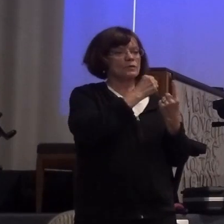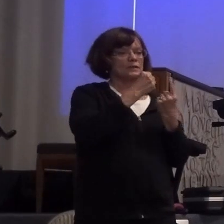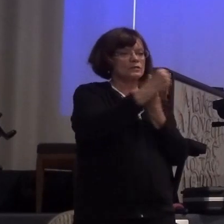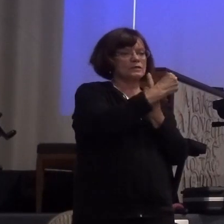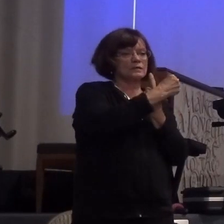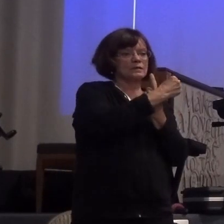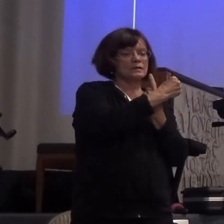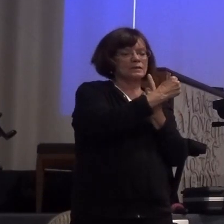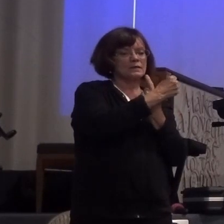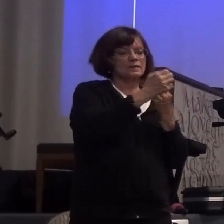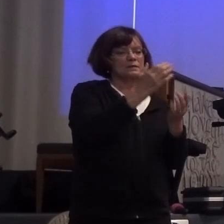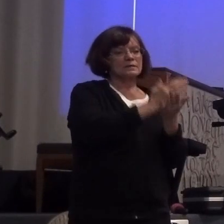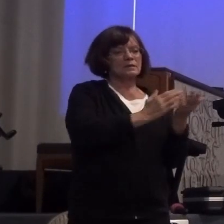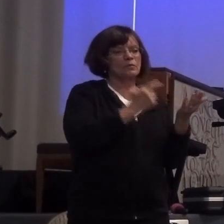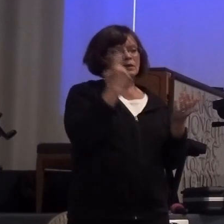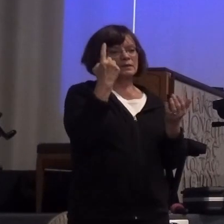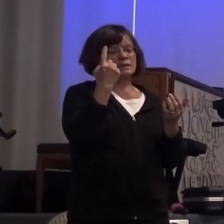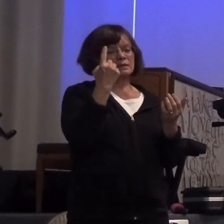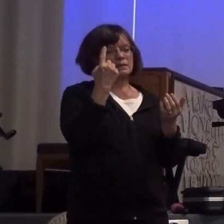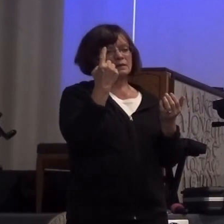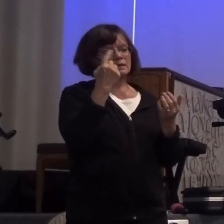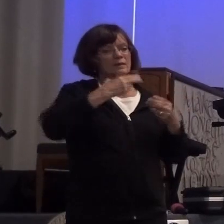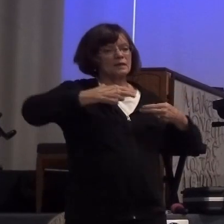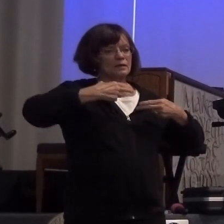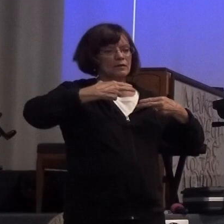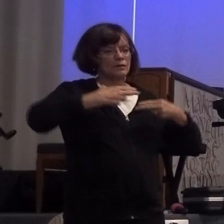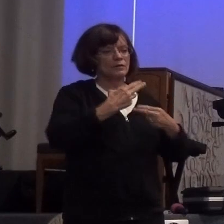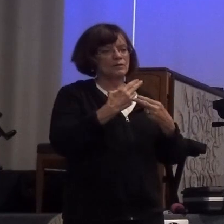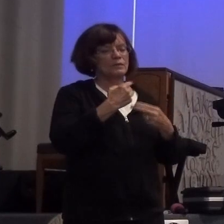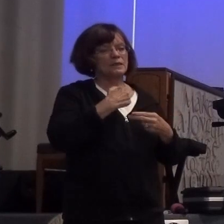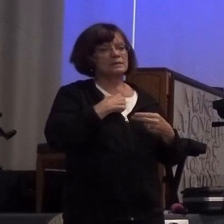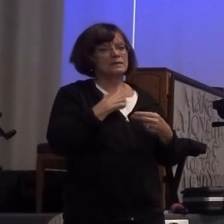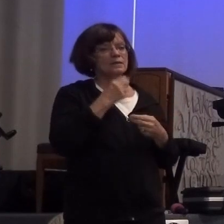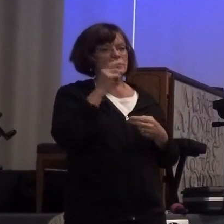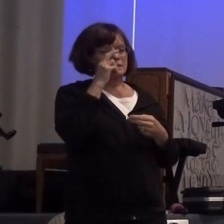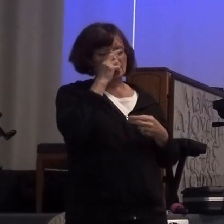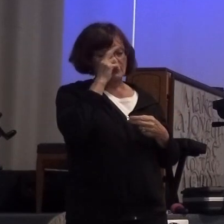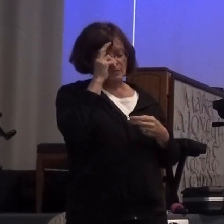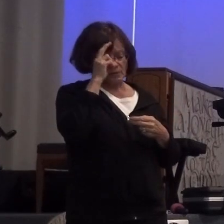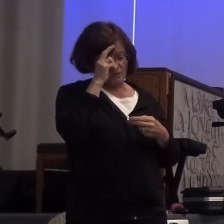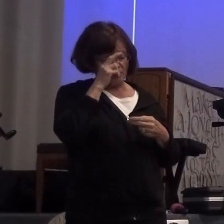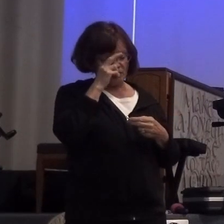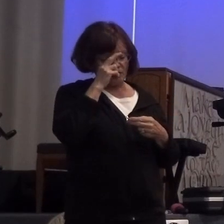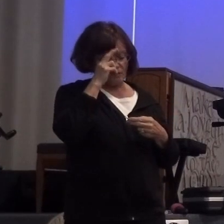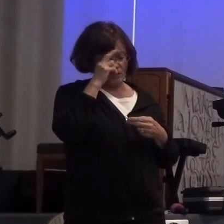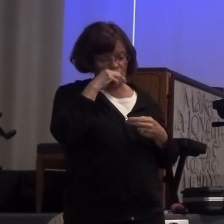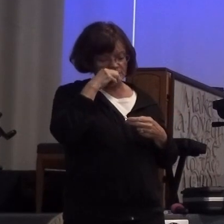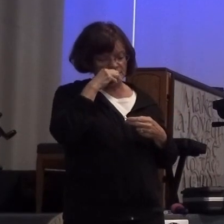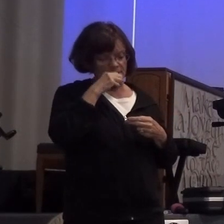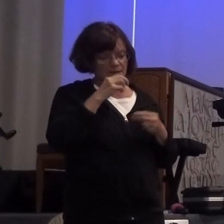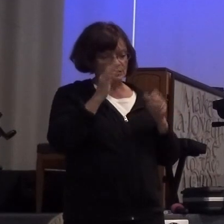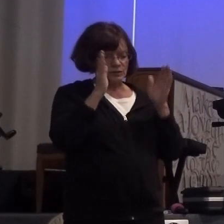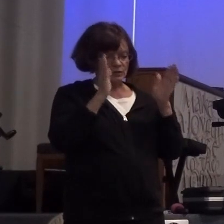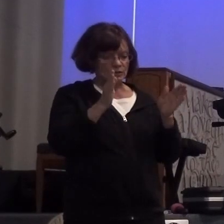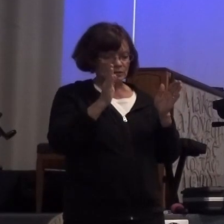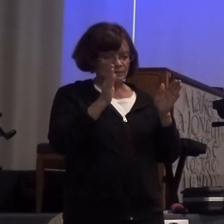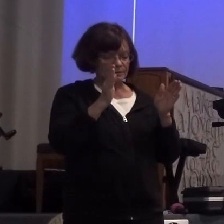church, and they slandered me and said I was a false teacher and different things.